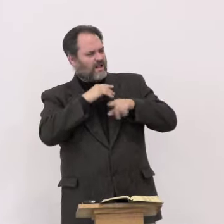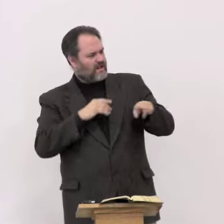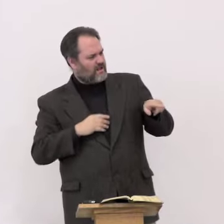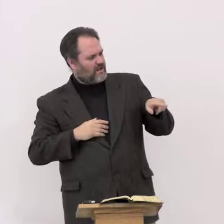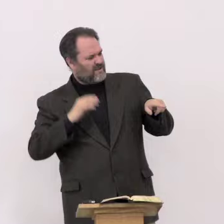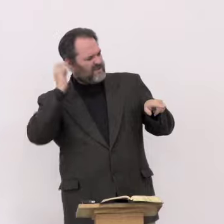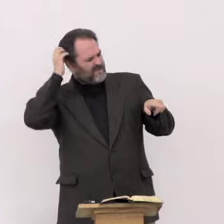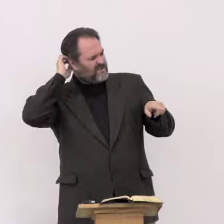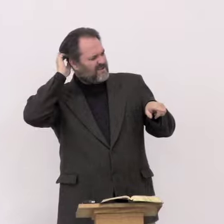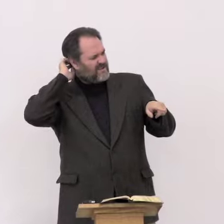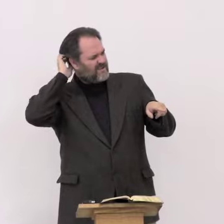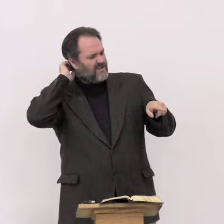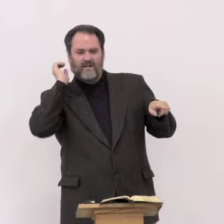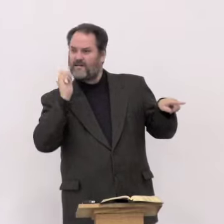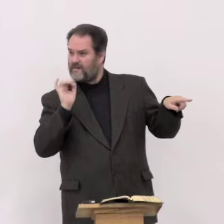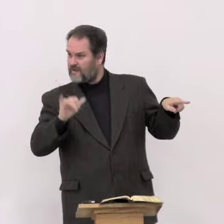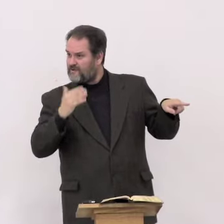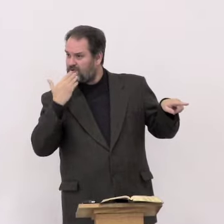He thinks all about that stuff.